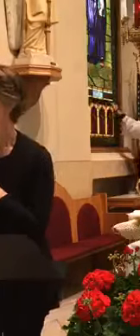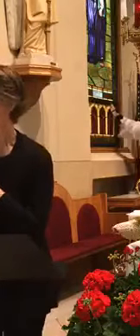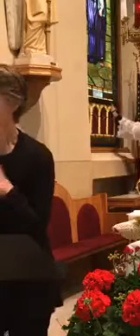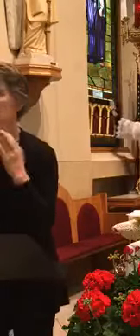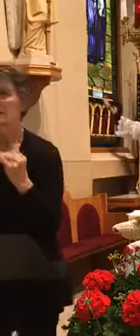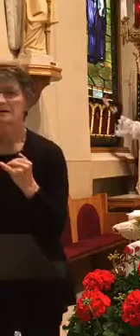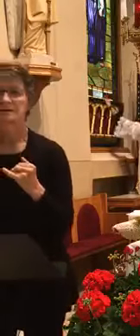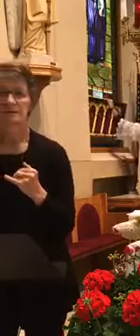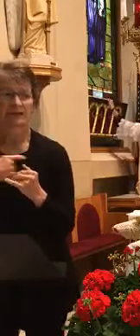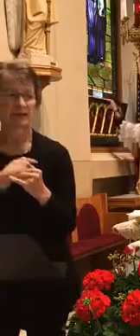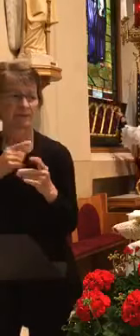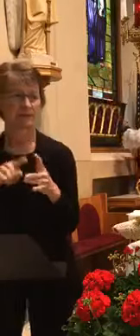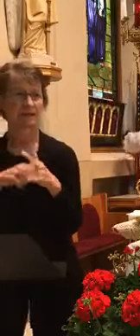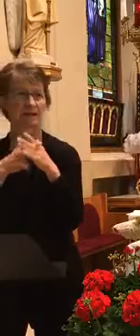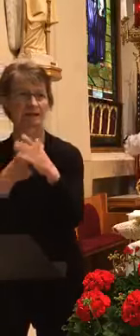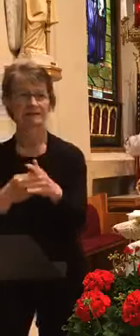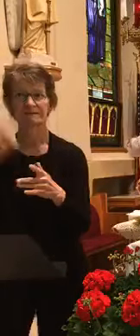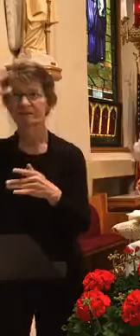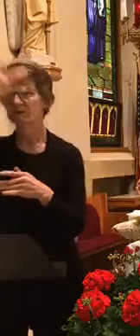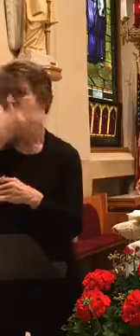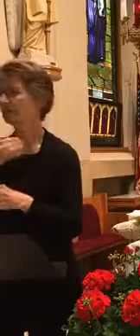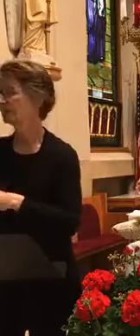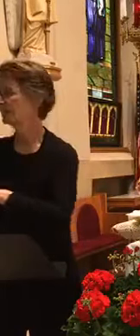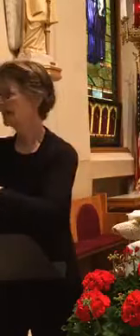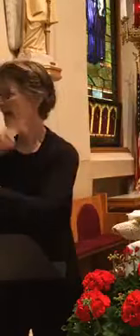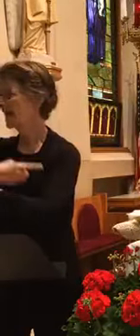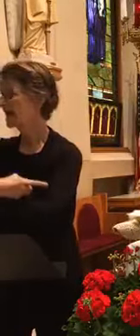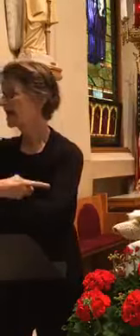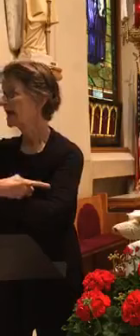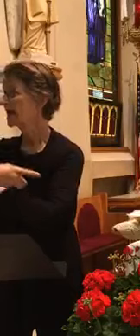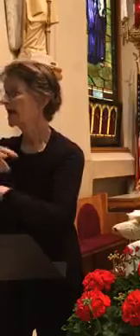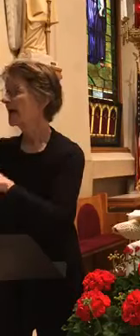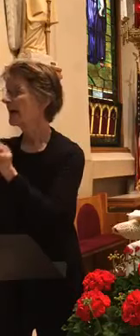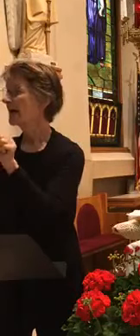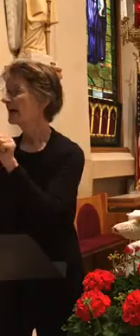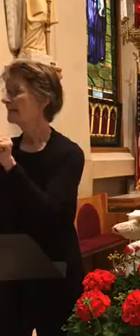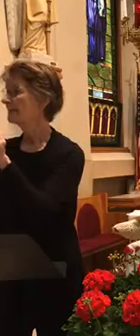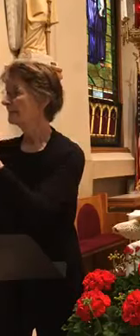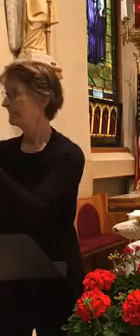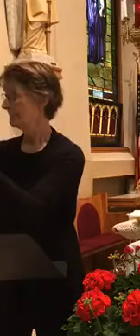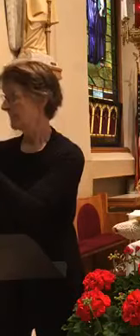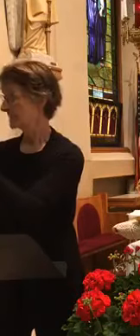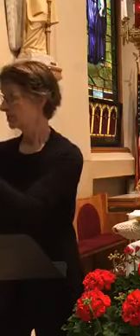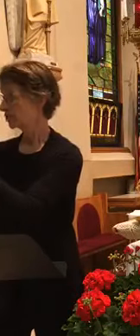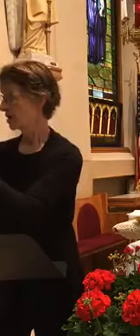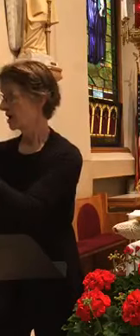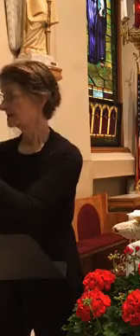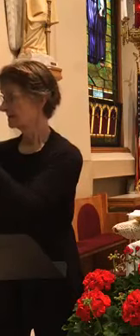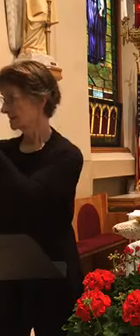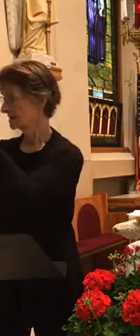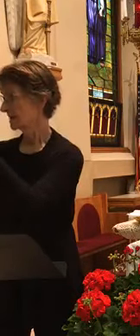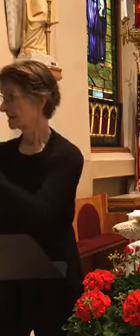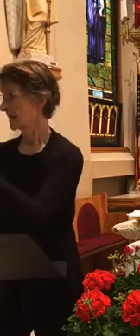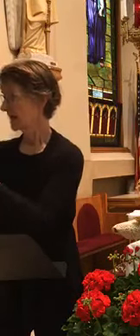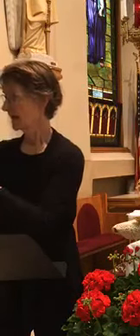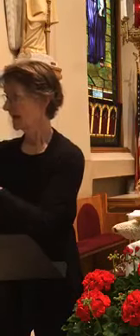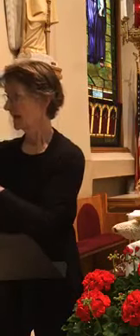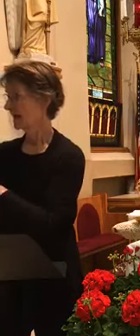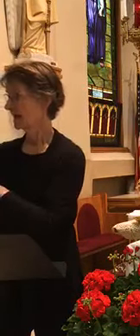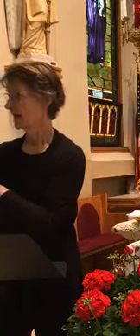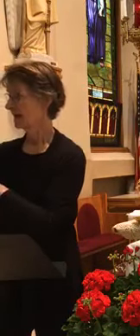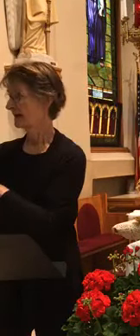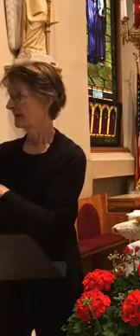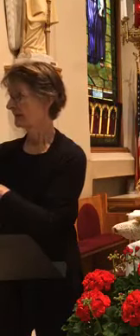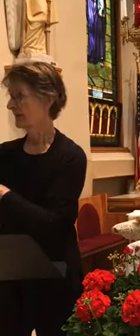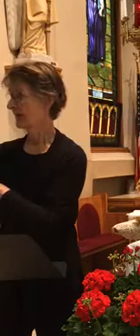Again, this beautiful day, Pentecost Sunday, which is the birthday of the church. Today is